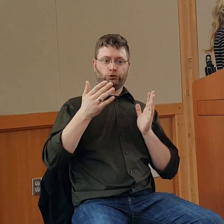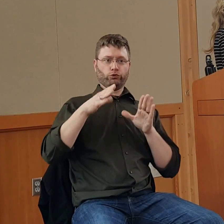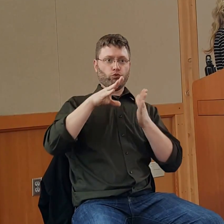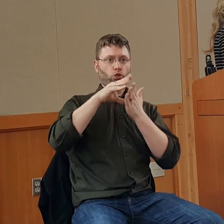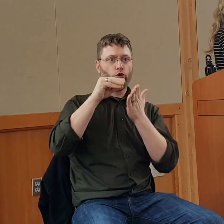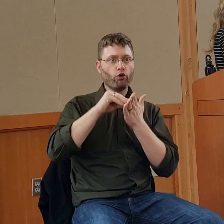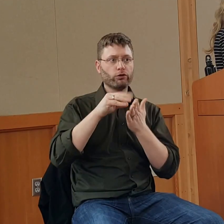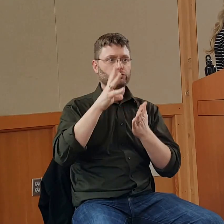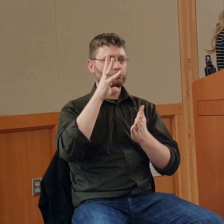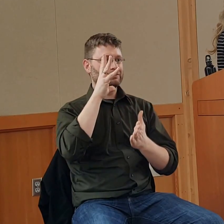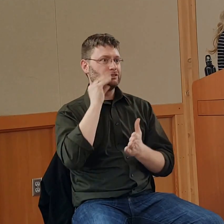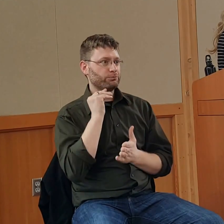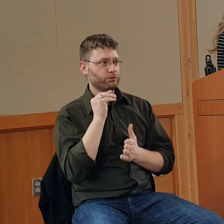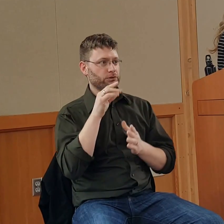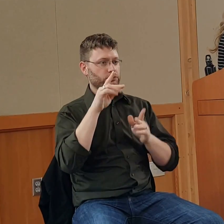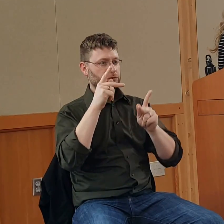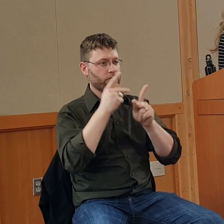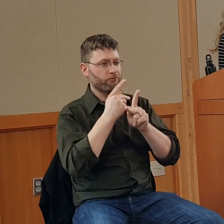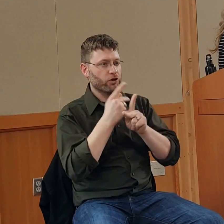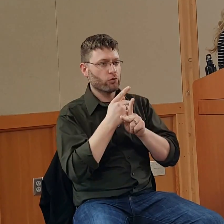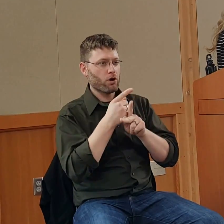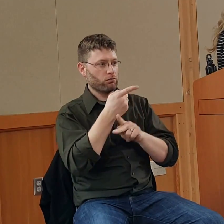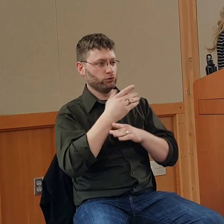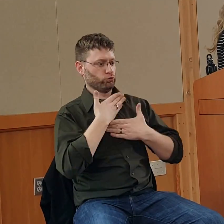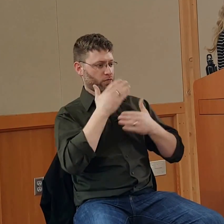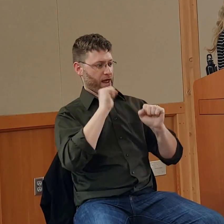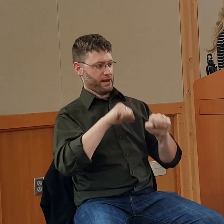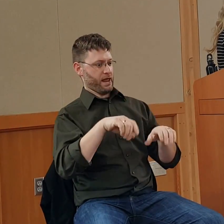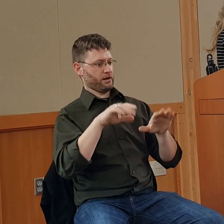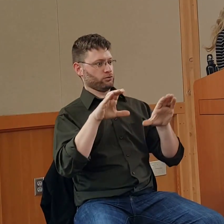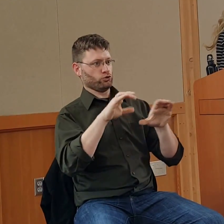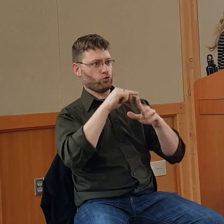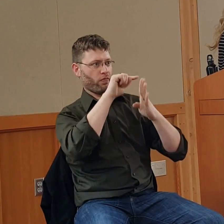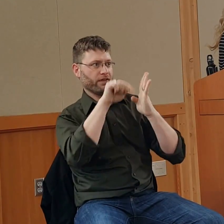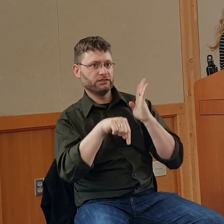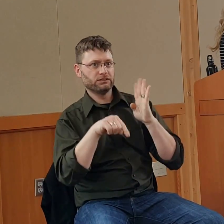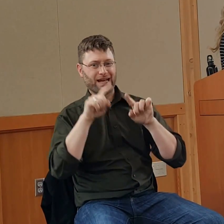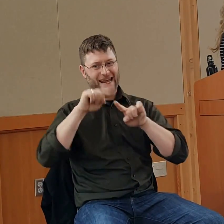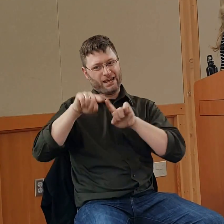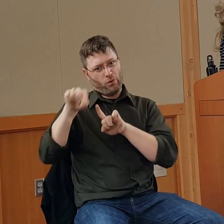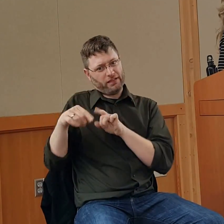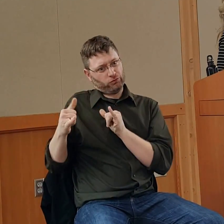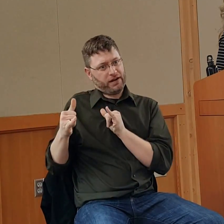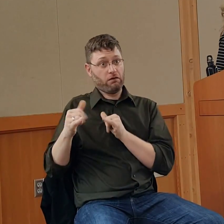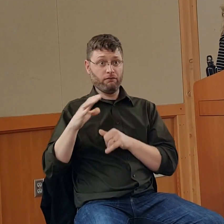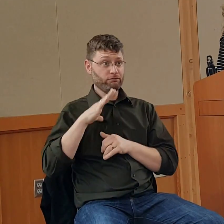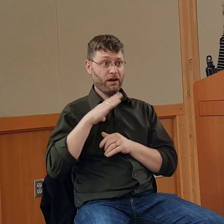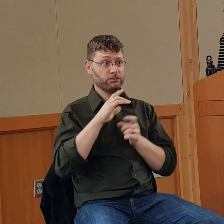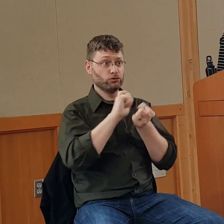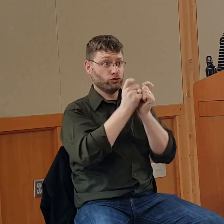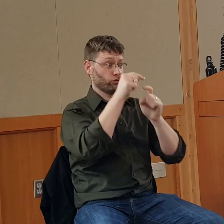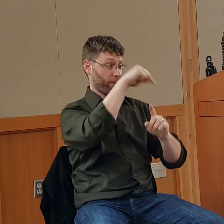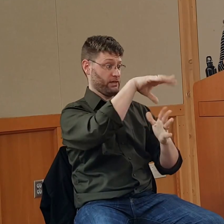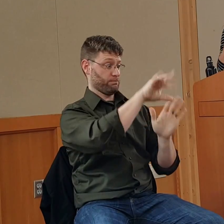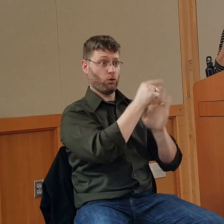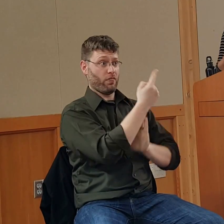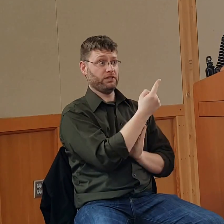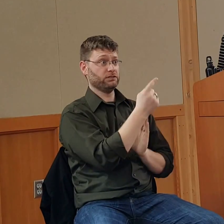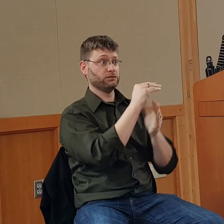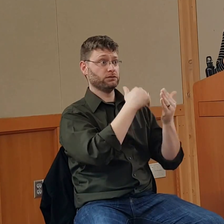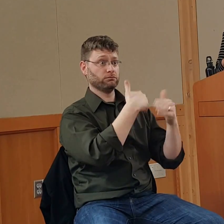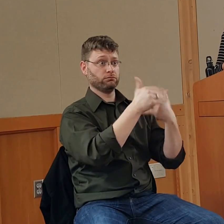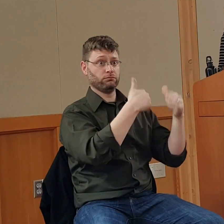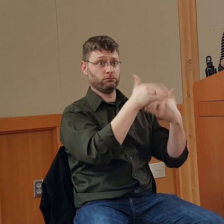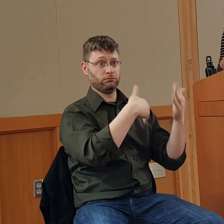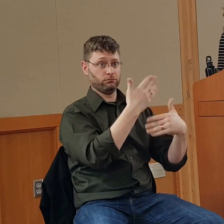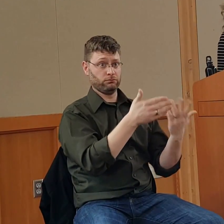things. Just this discovery of trying new things and becoming better people and making better choices and making more compassionate choices once we know